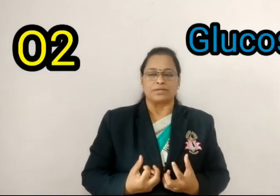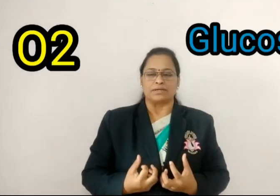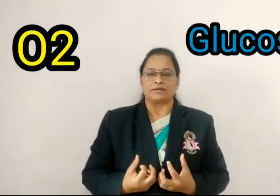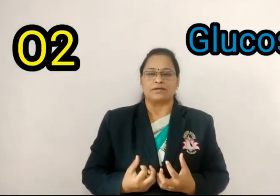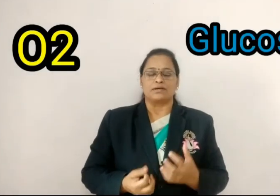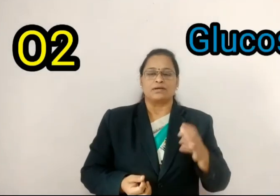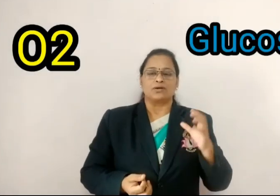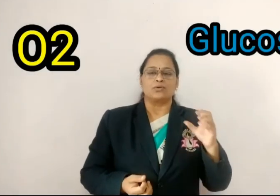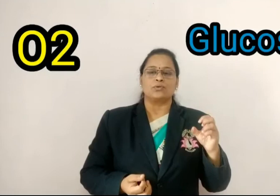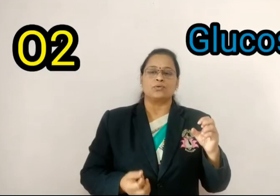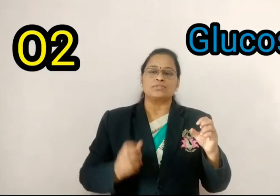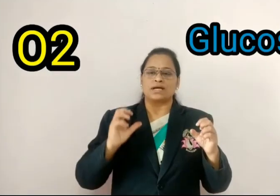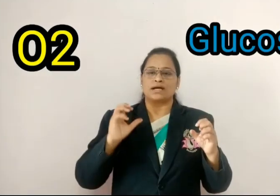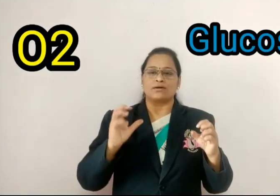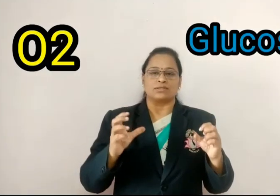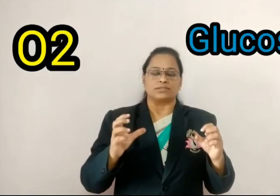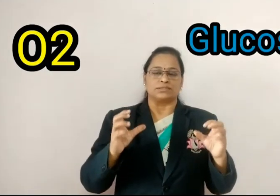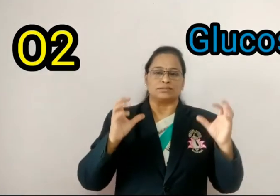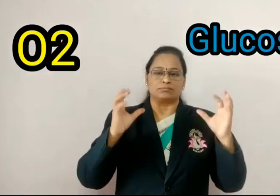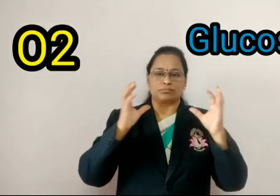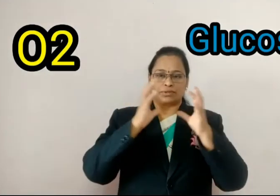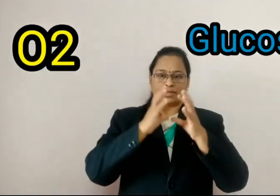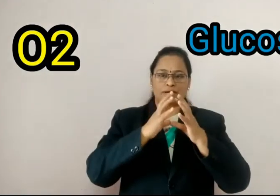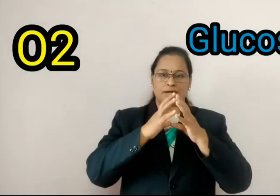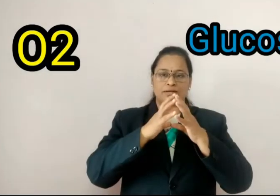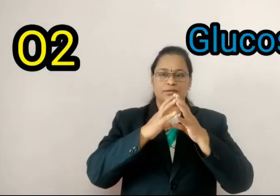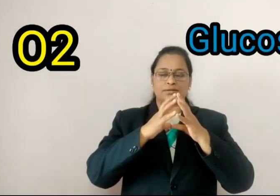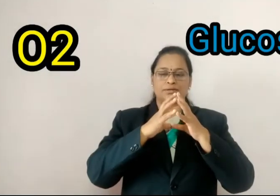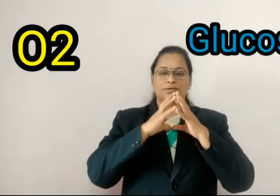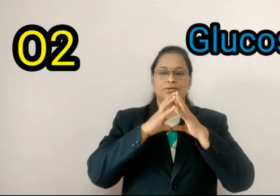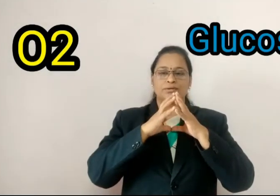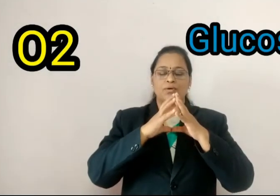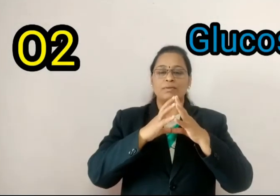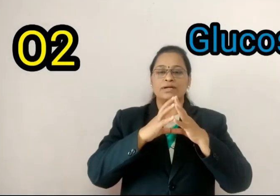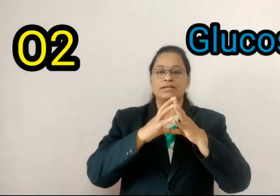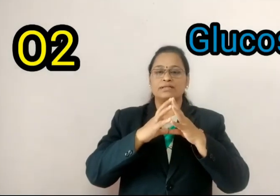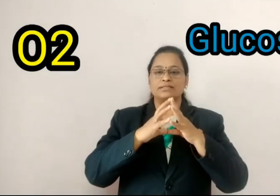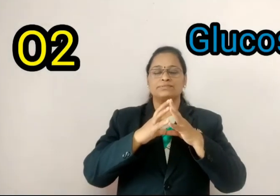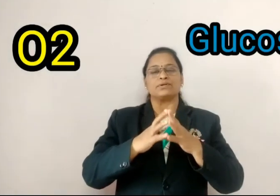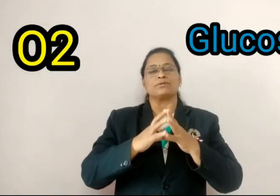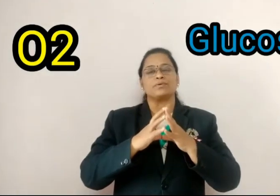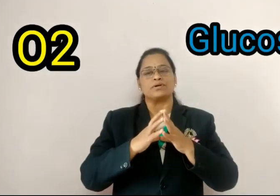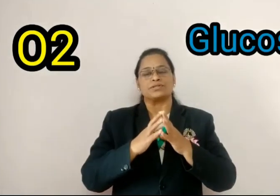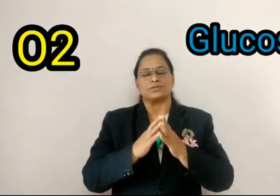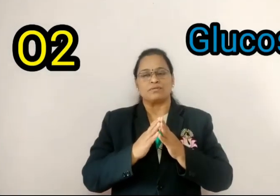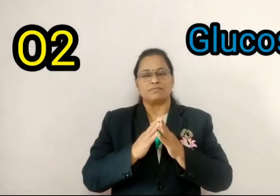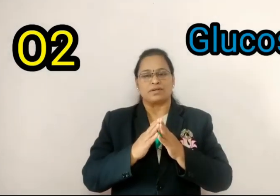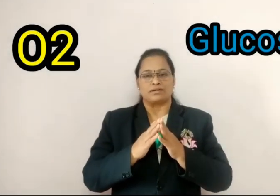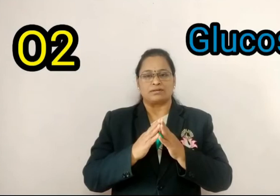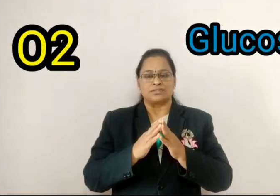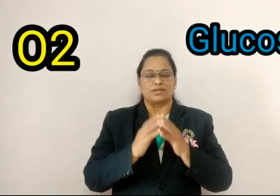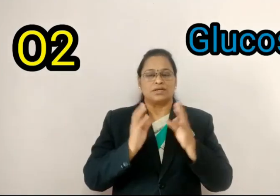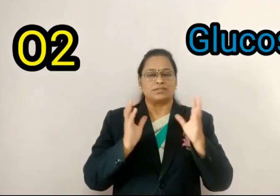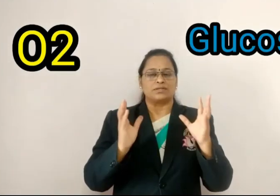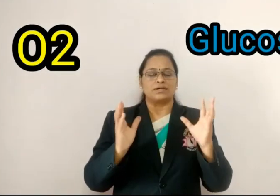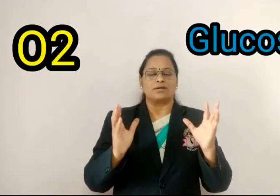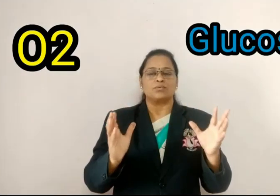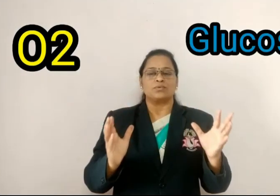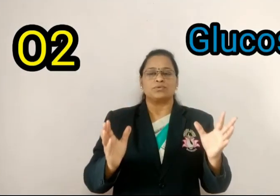air. Glucose and oxygen, they are the raw materials for the production of energy. So they are both